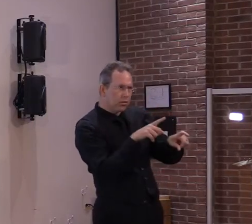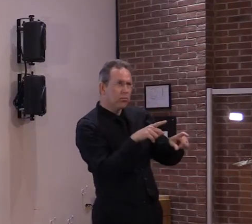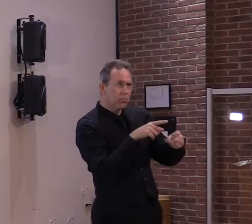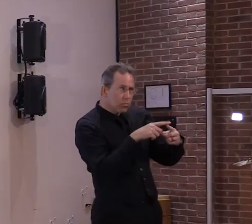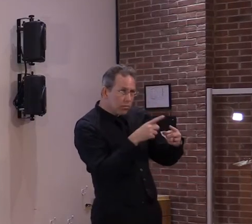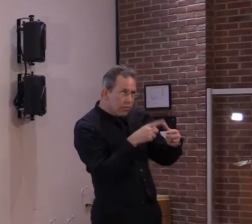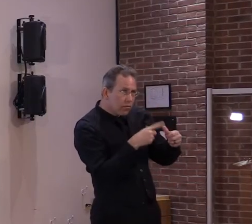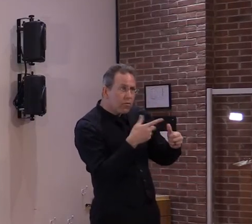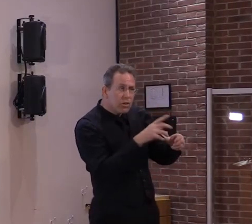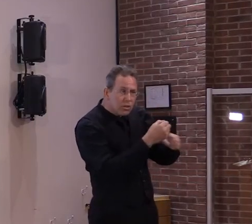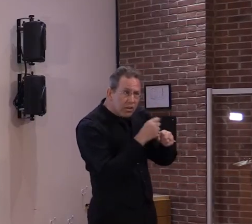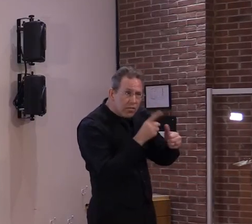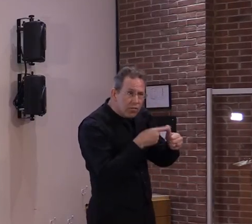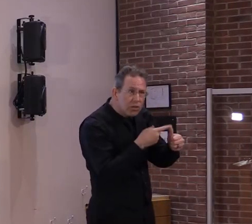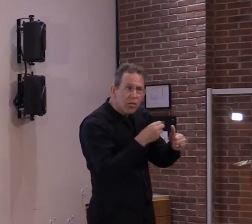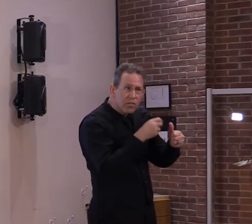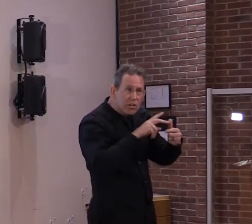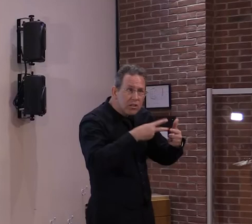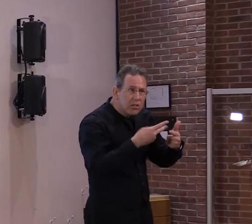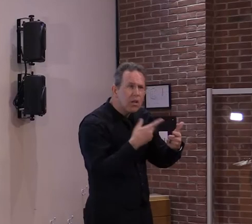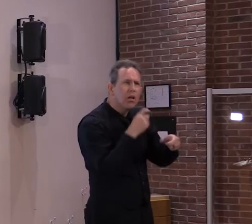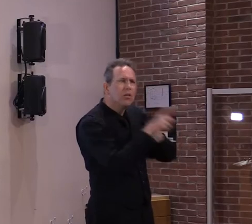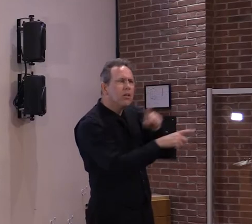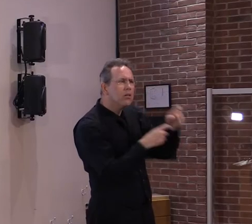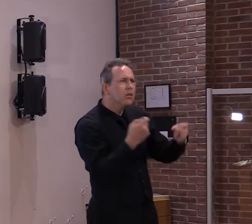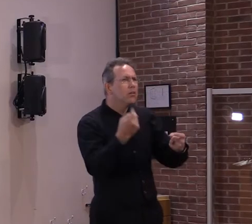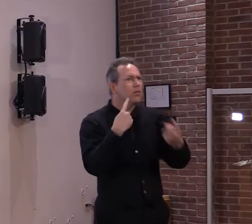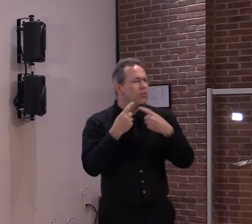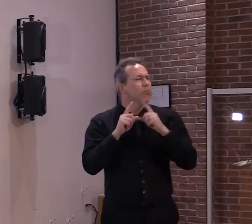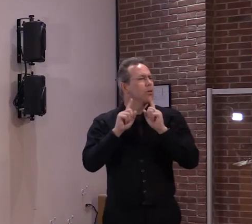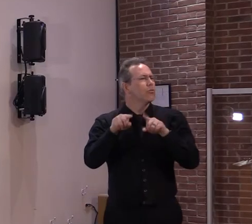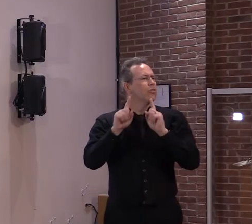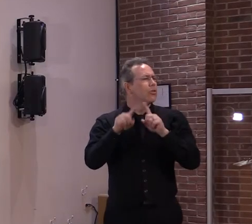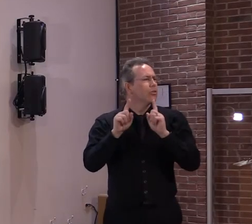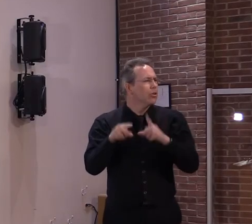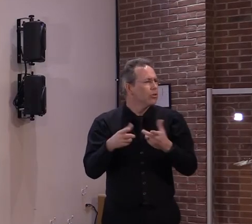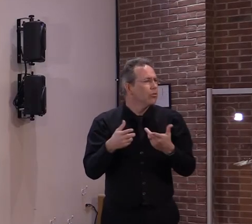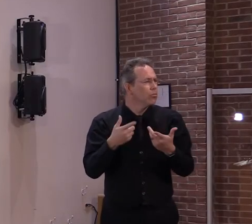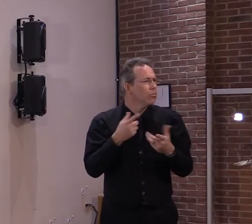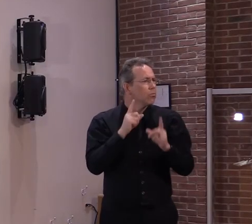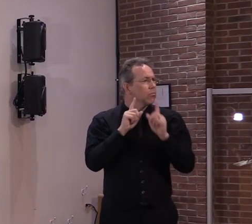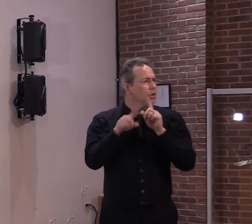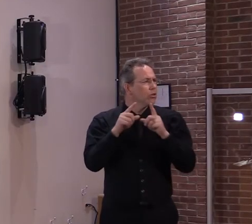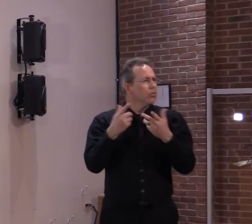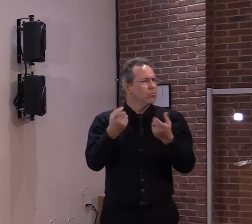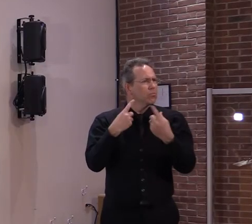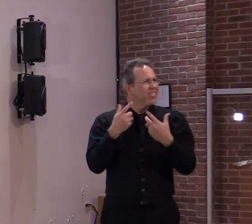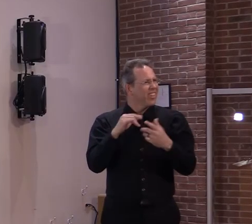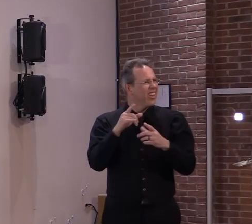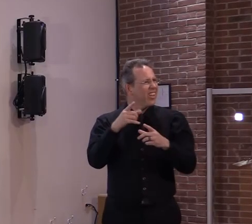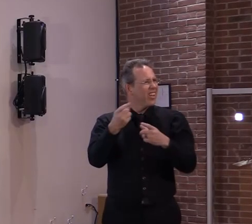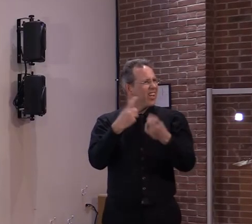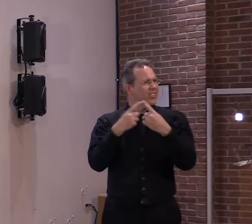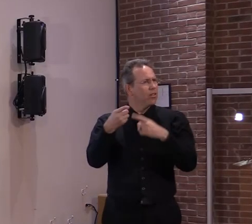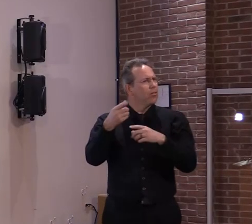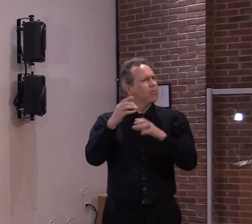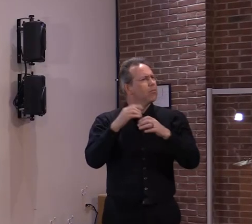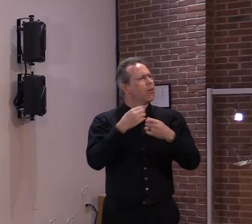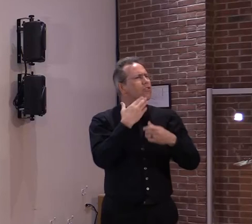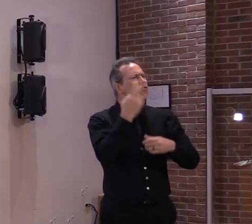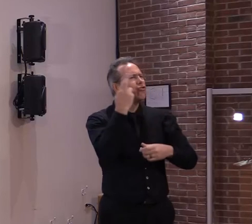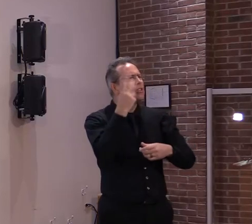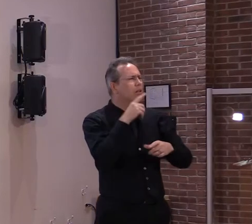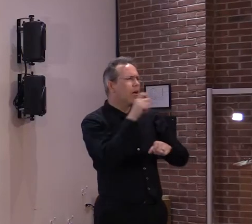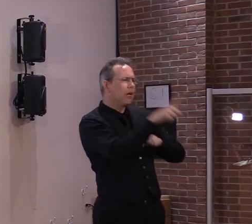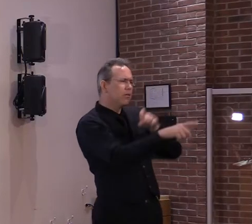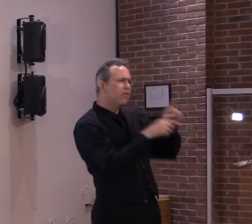time, did you have any untoward reactions last time, et cetera. So safety is always paramount. But I guess if you want to game the